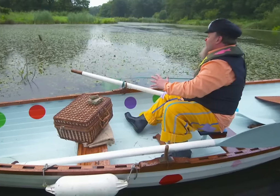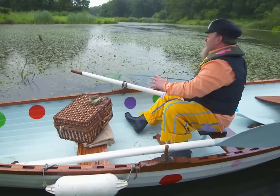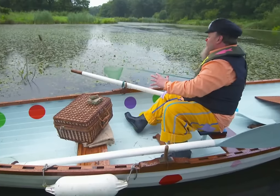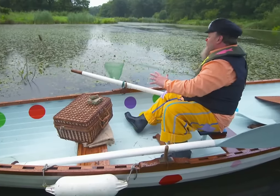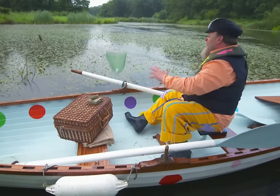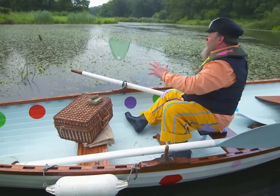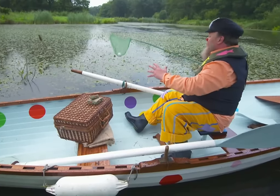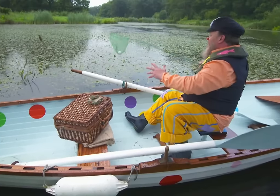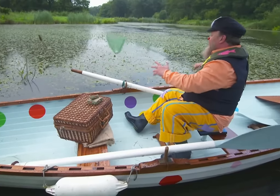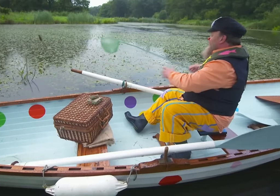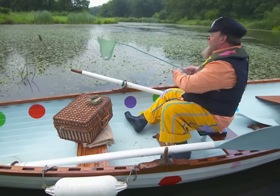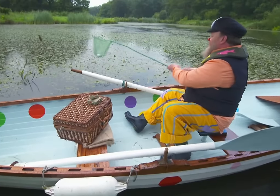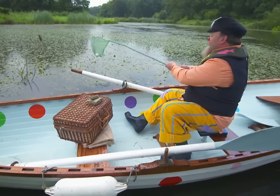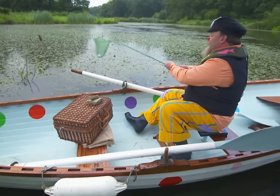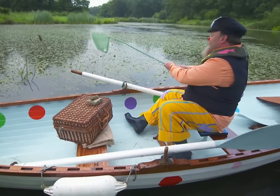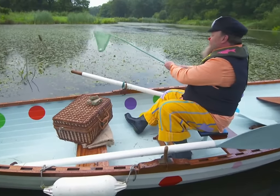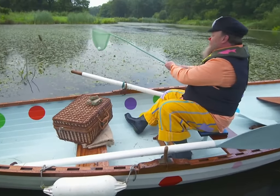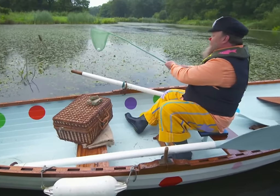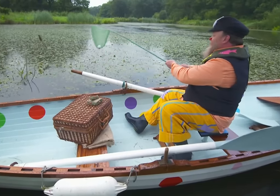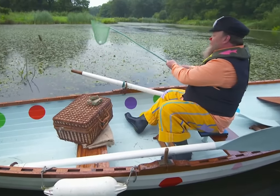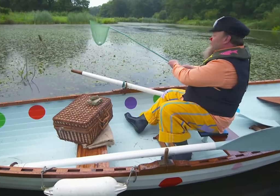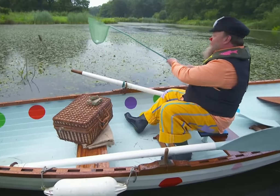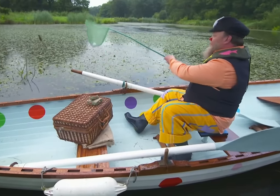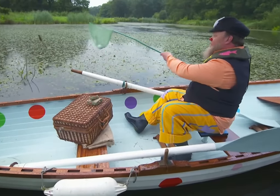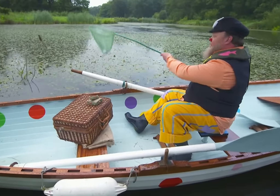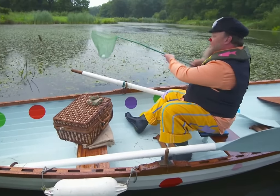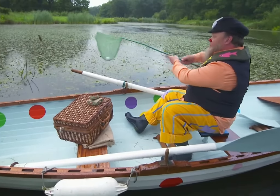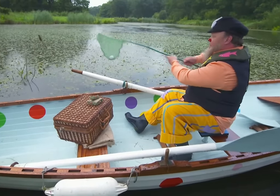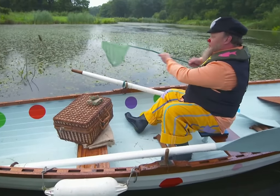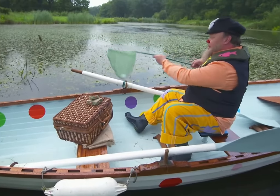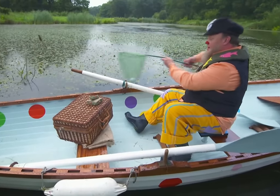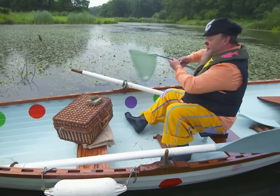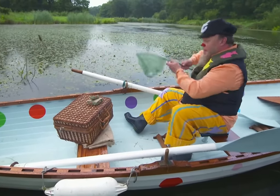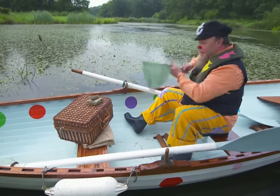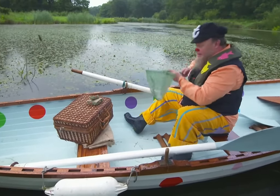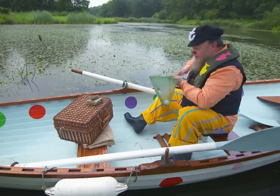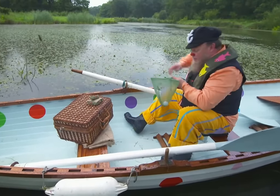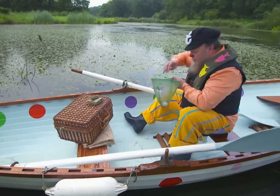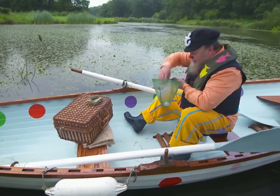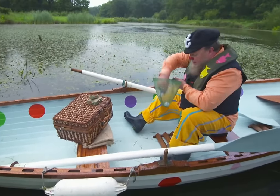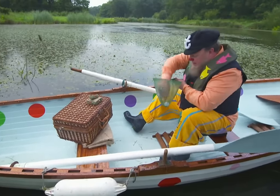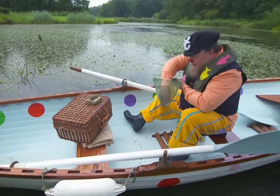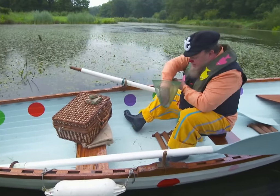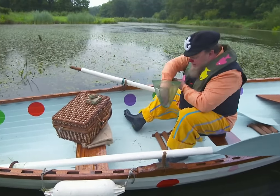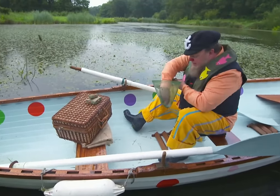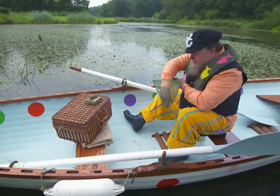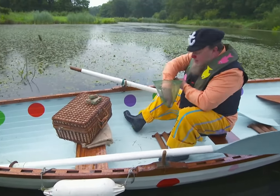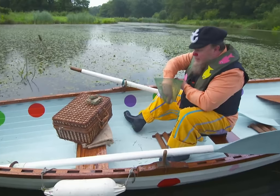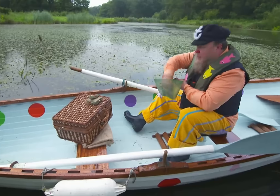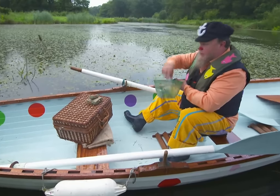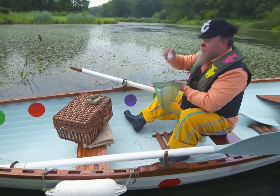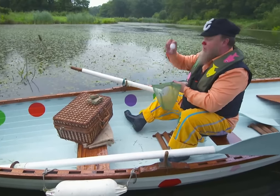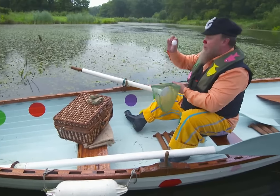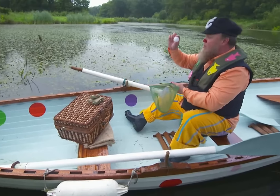Yeah. Oh, hang on a minute, I've caught something. Ooh, it's a big one. Oh, hang on a minute. A golf